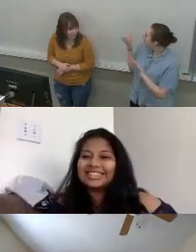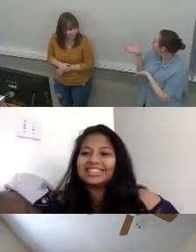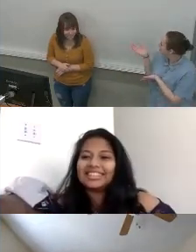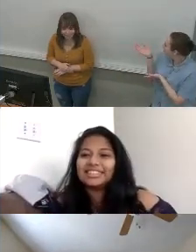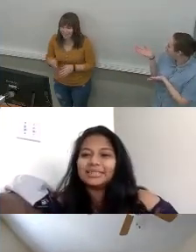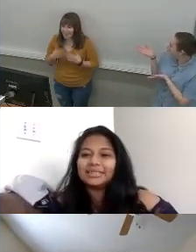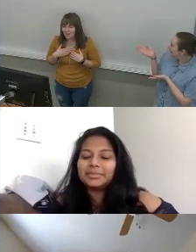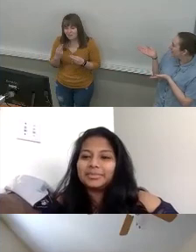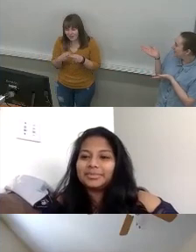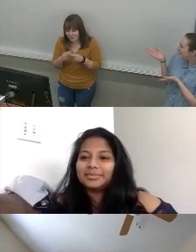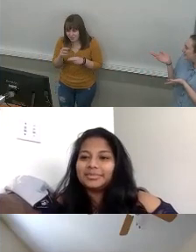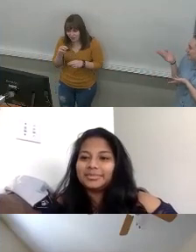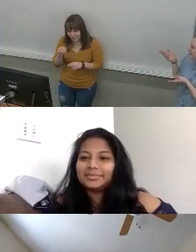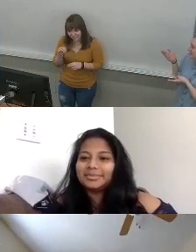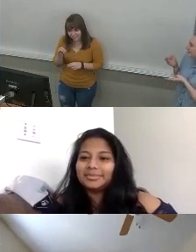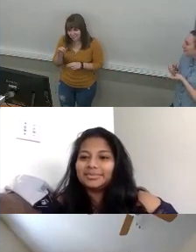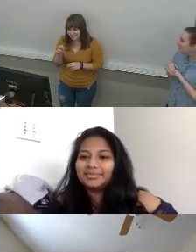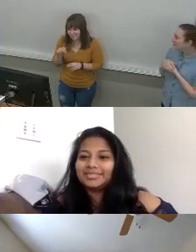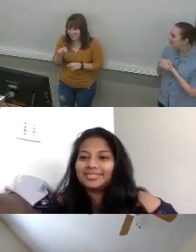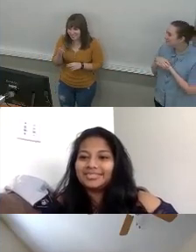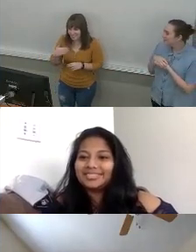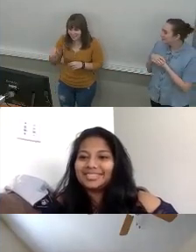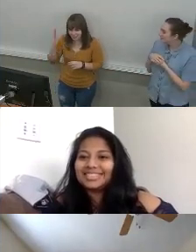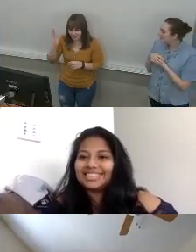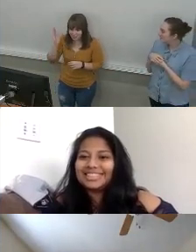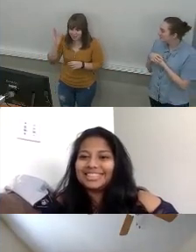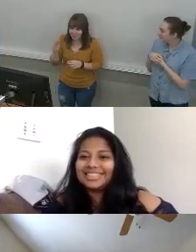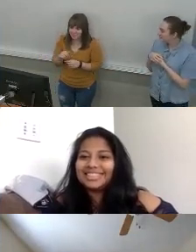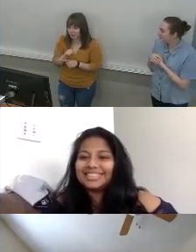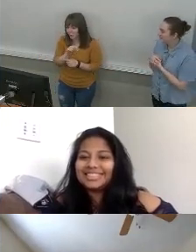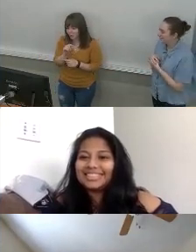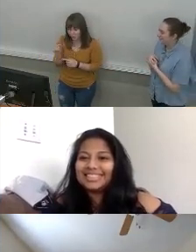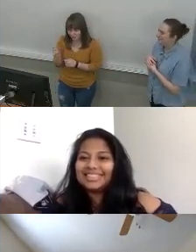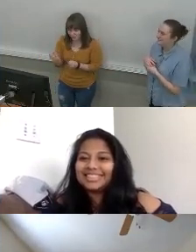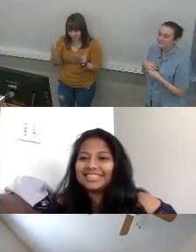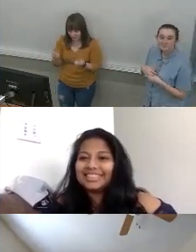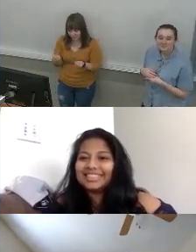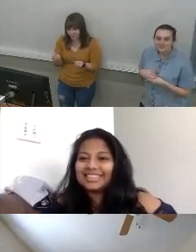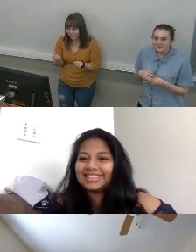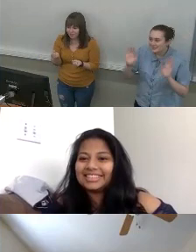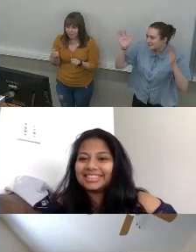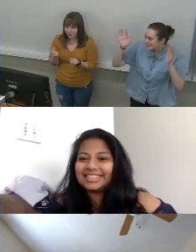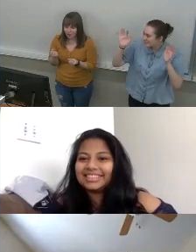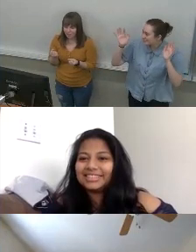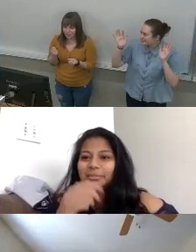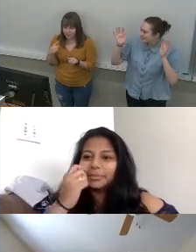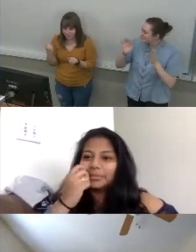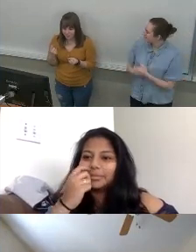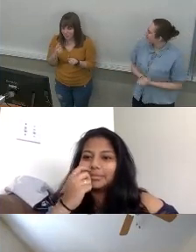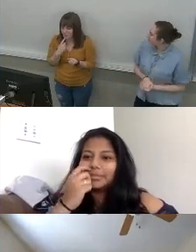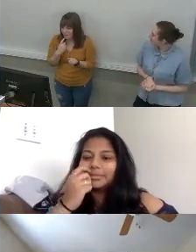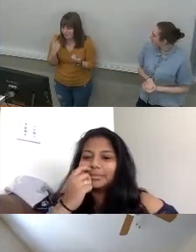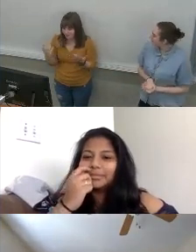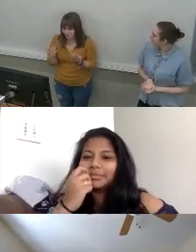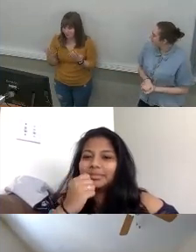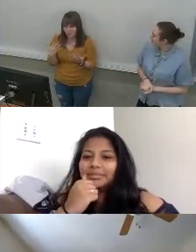And my name is Madison. And then this is our presentation about 2020 signs. Some of you